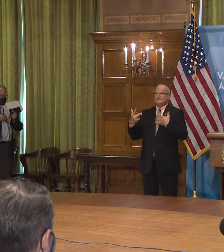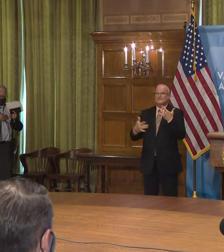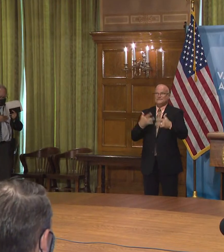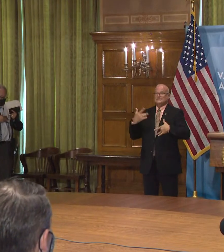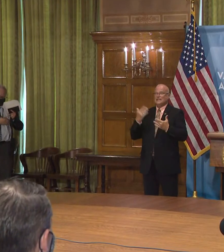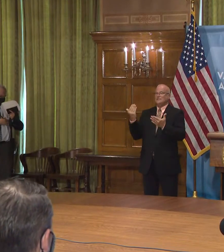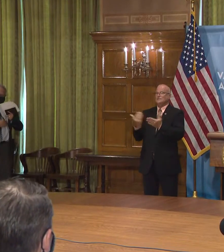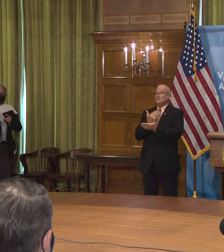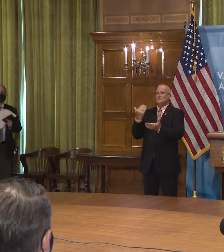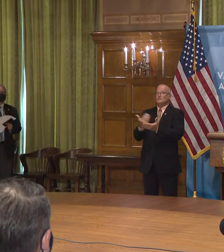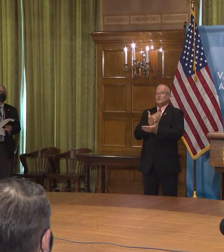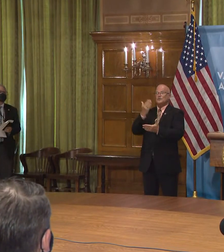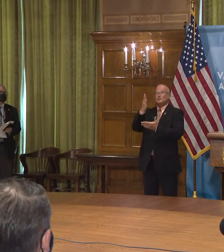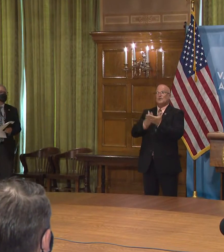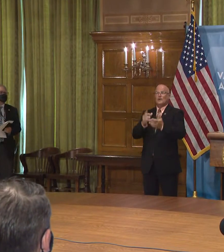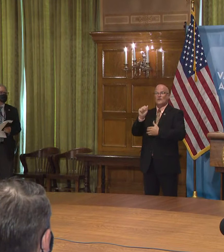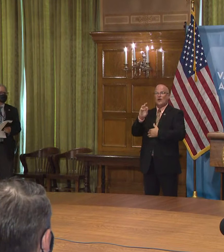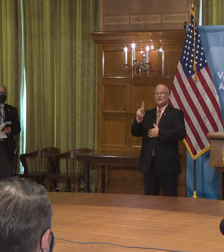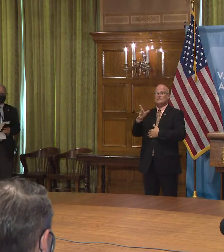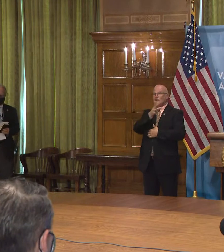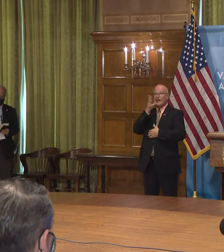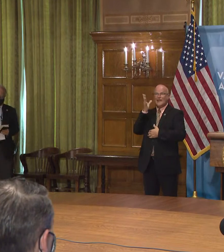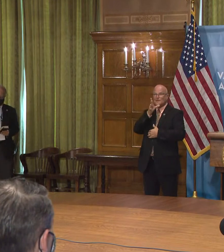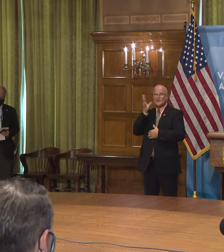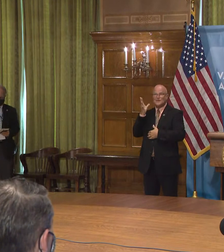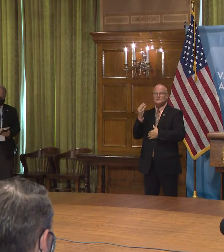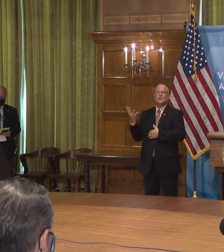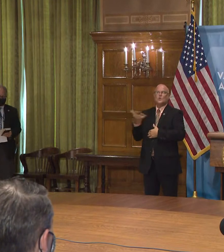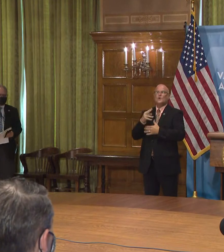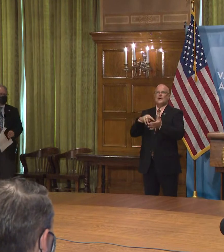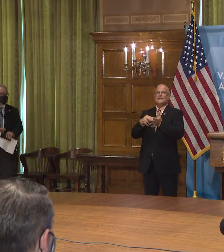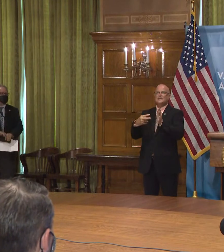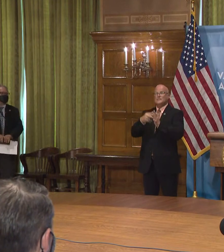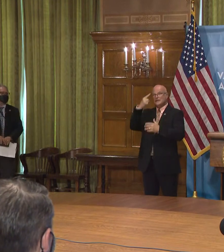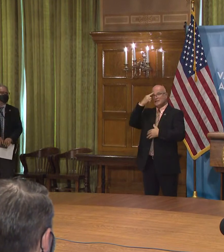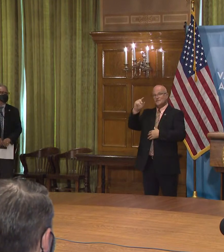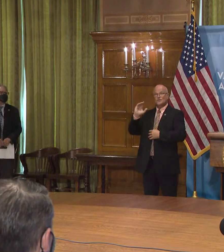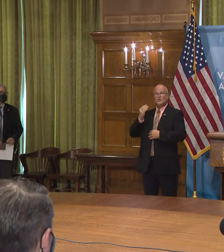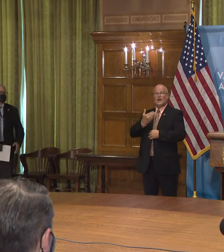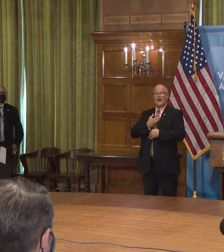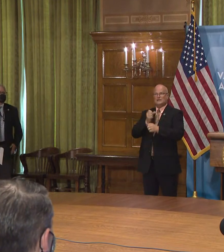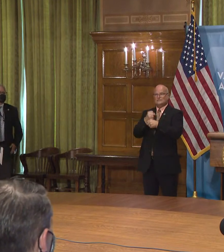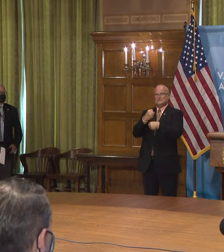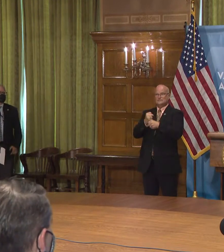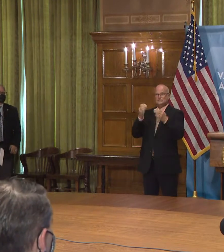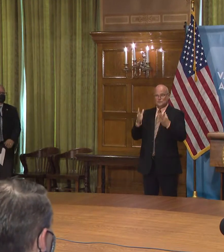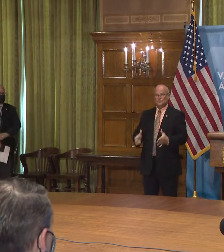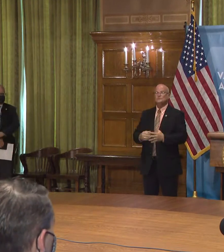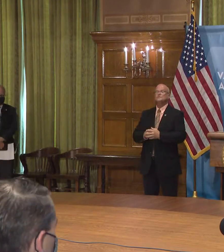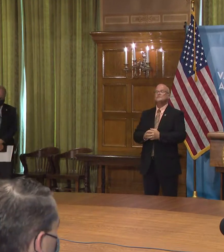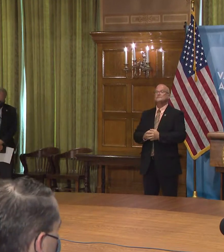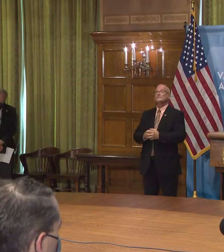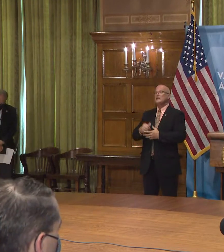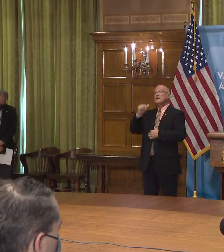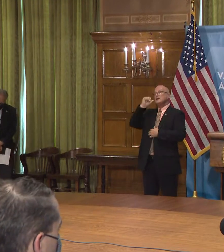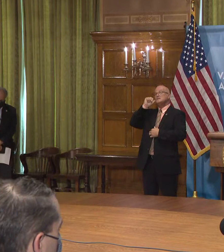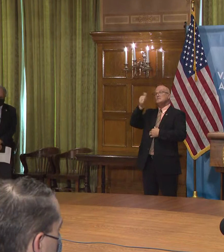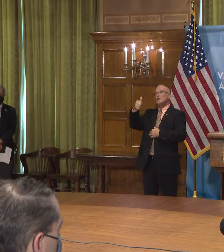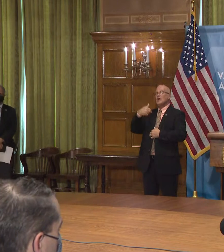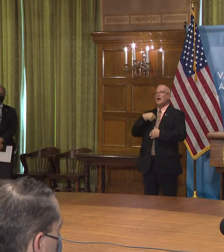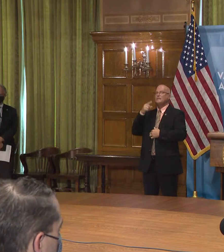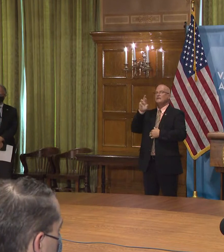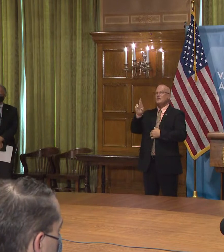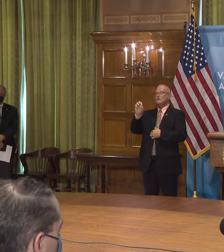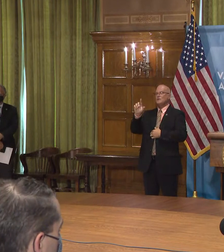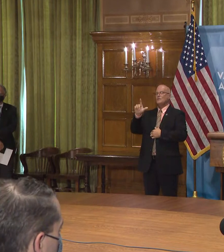new chapter in Arkansas agriculture and what it means for our producers. Tomorrow I'll be with the Ralstons